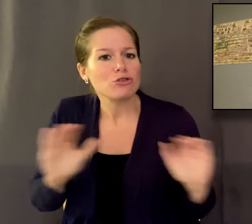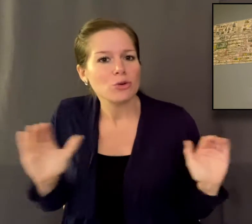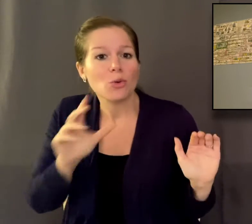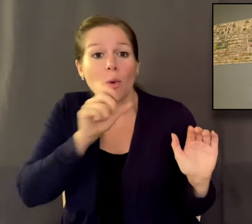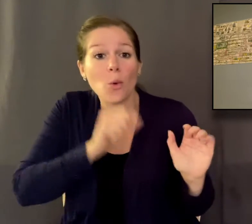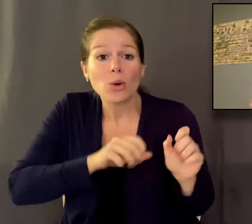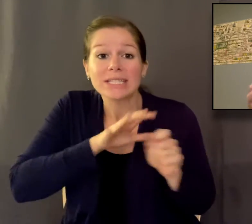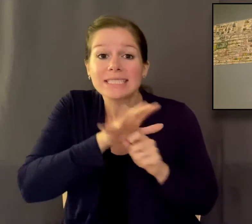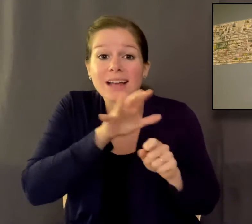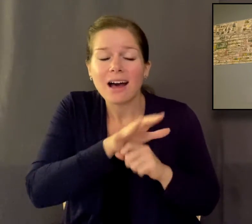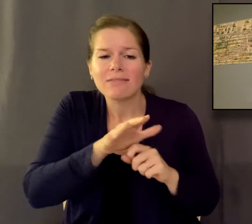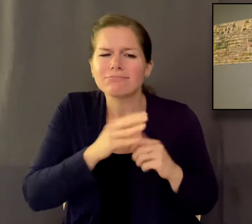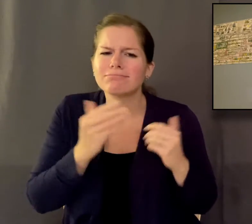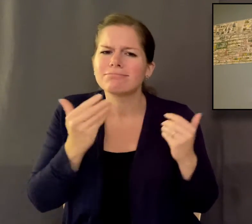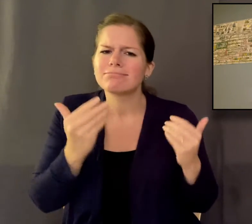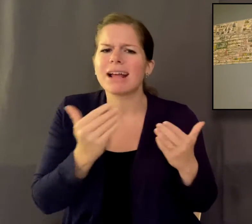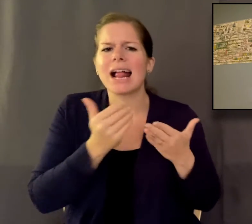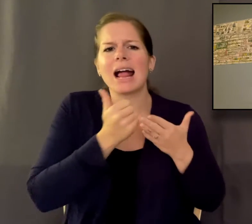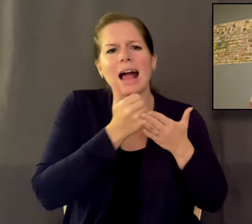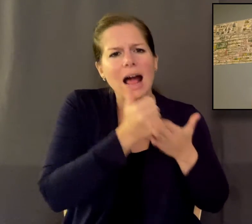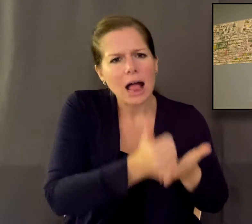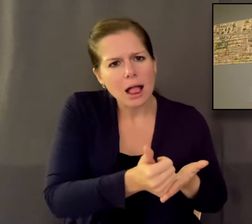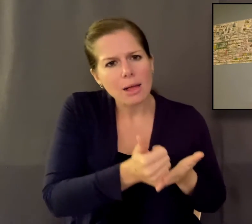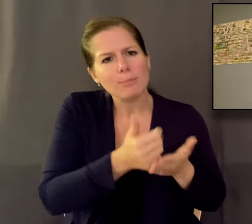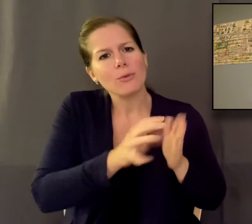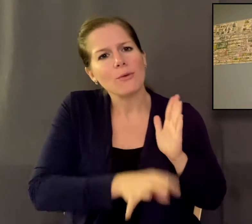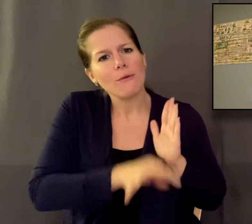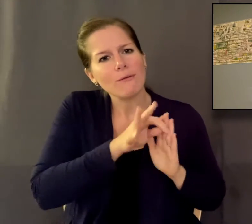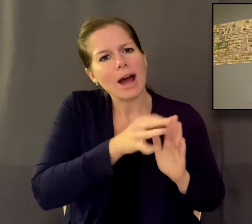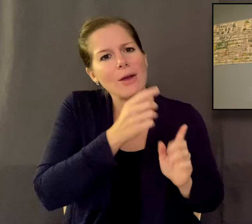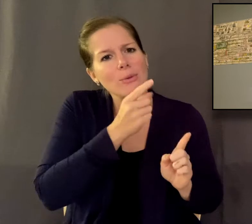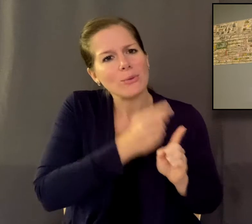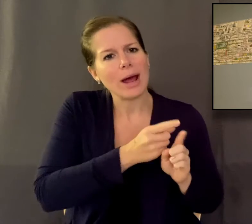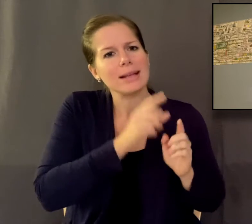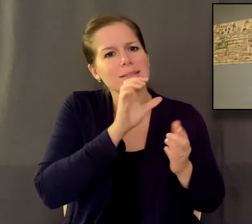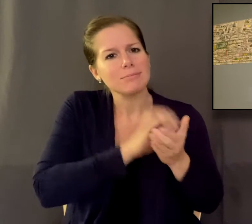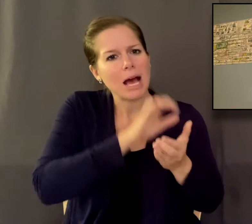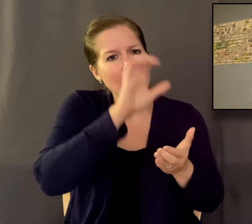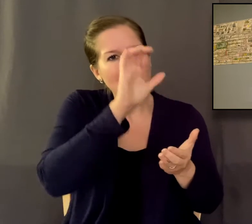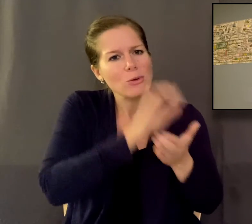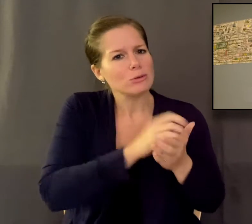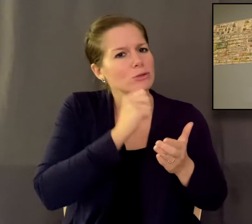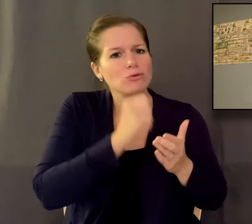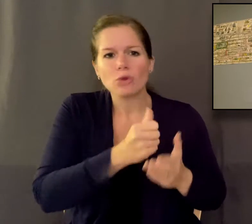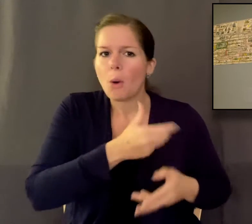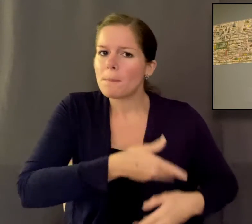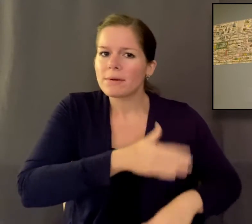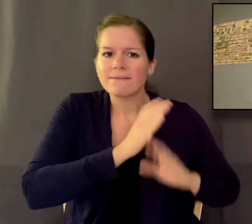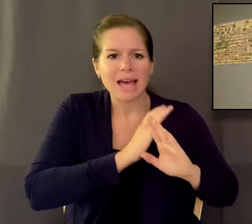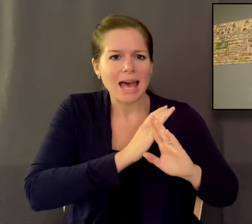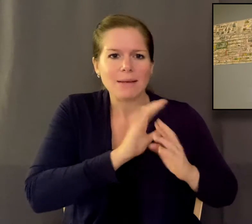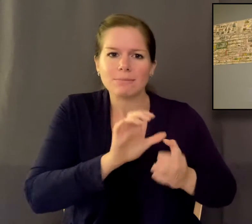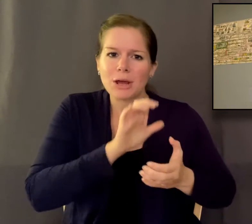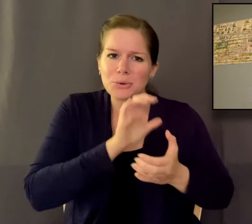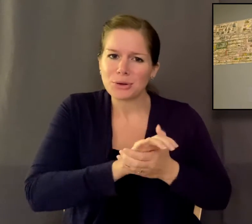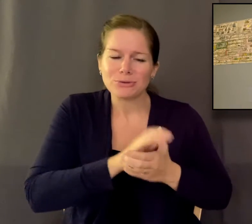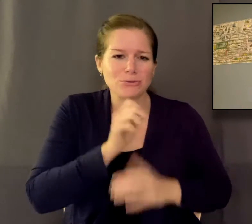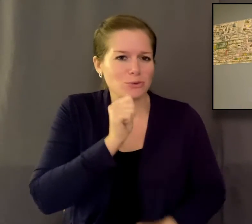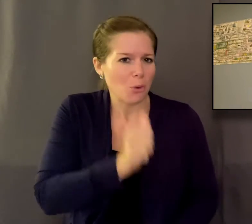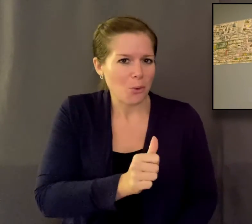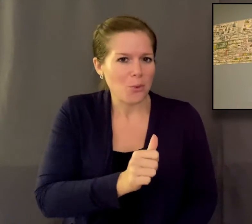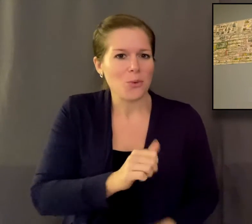right spouse, not to hold them back and keep them from getting married, should that be something that is a good thing from the Lord and that they